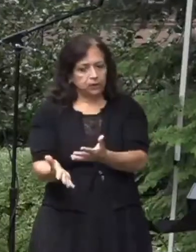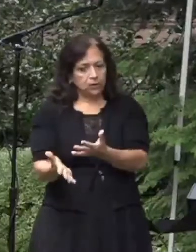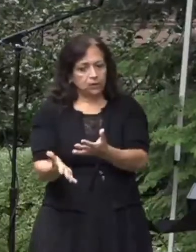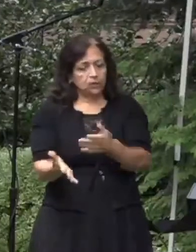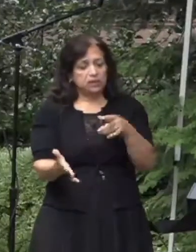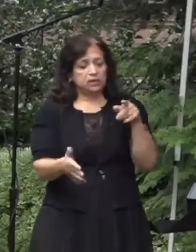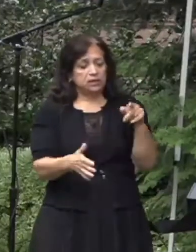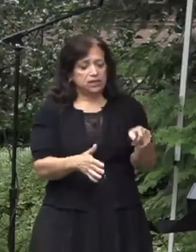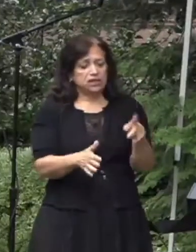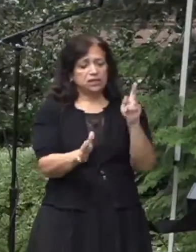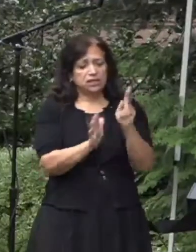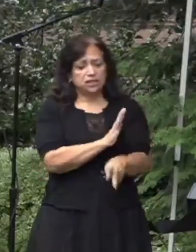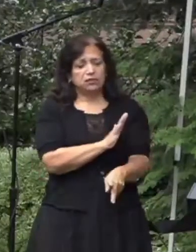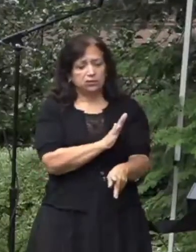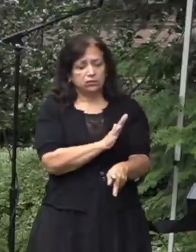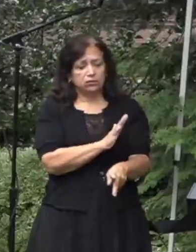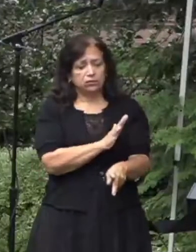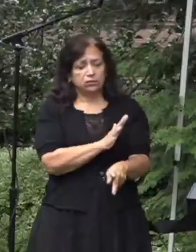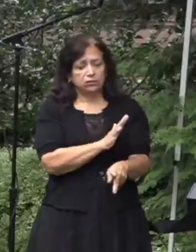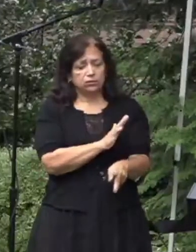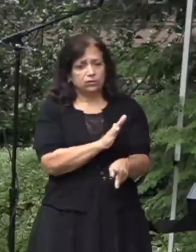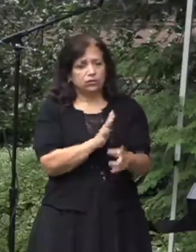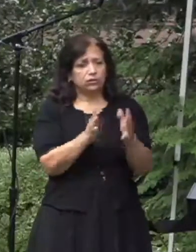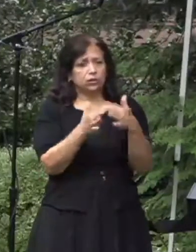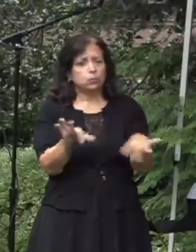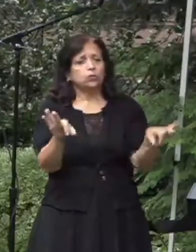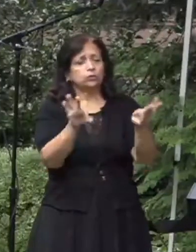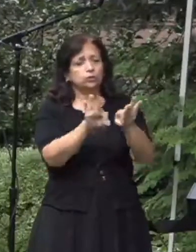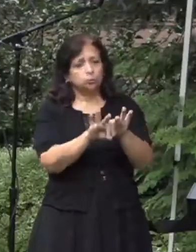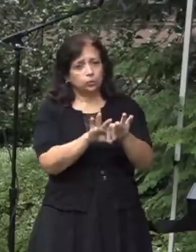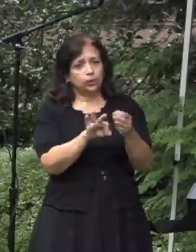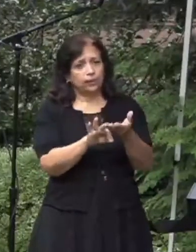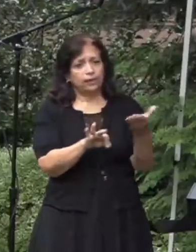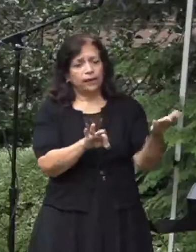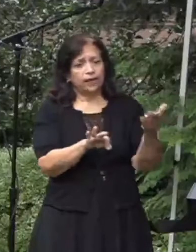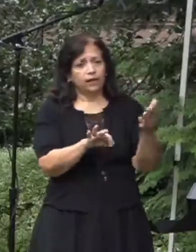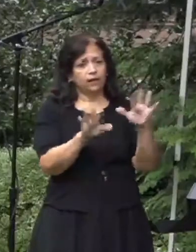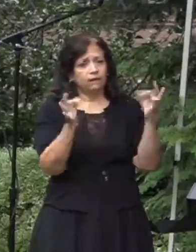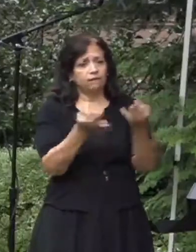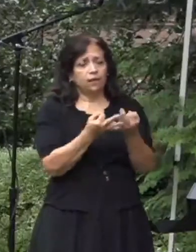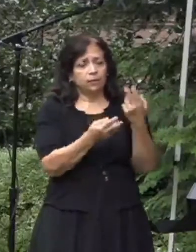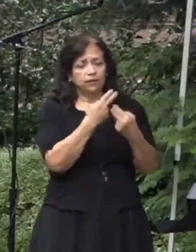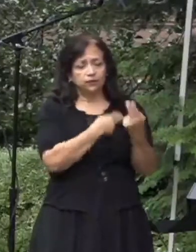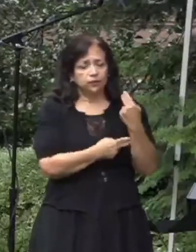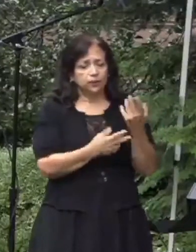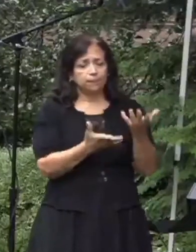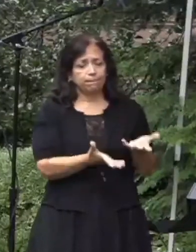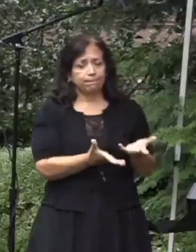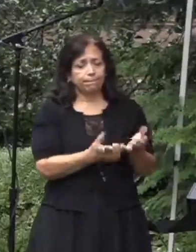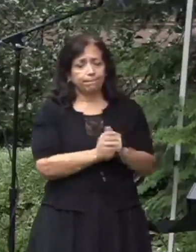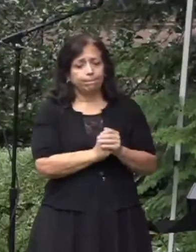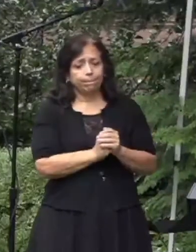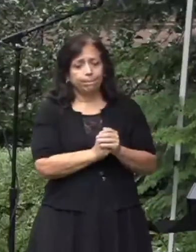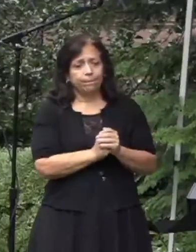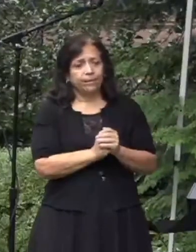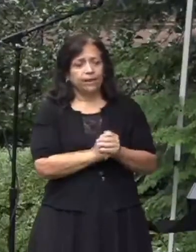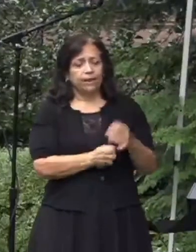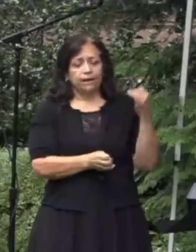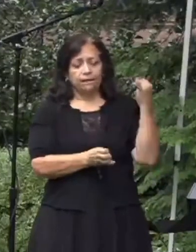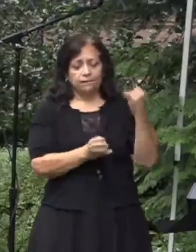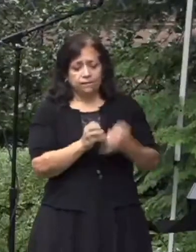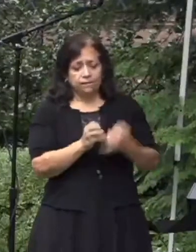he had killed the most important thing in the family. In a moment of